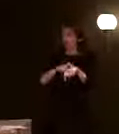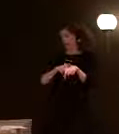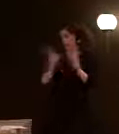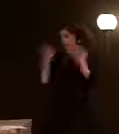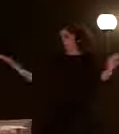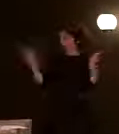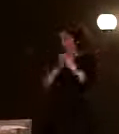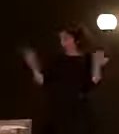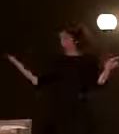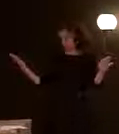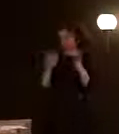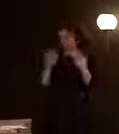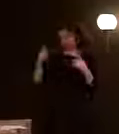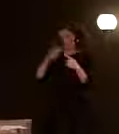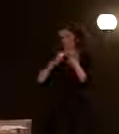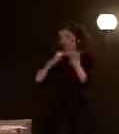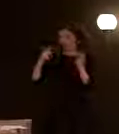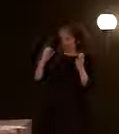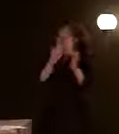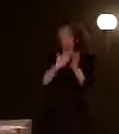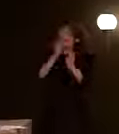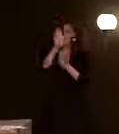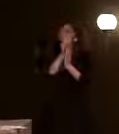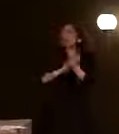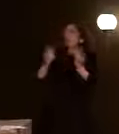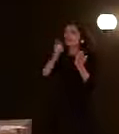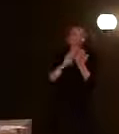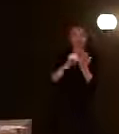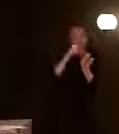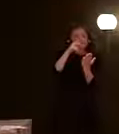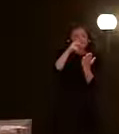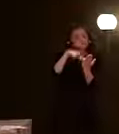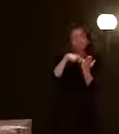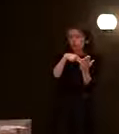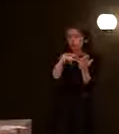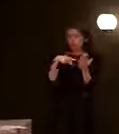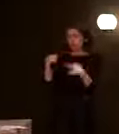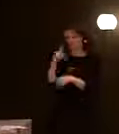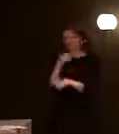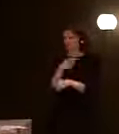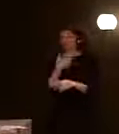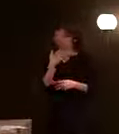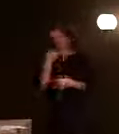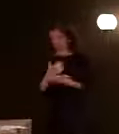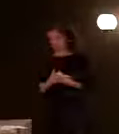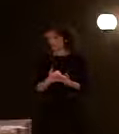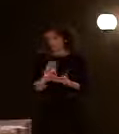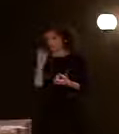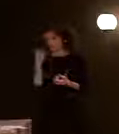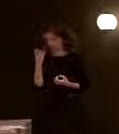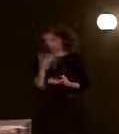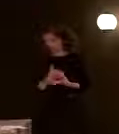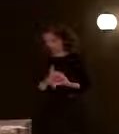and at the beginning, I admit that was the case. But the benefits are enormous.